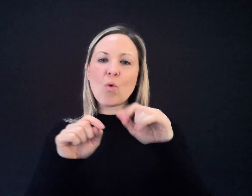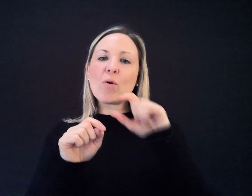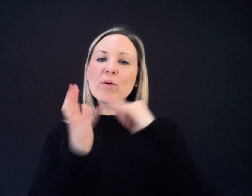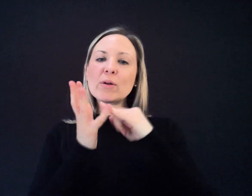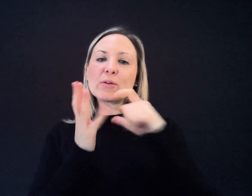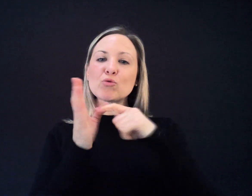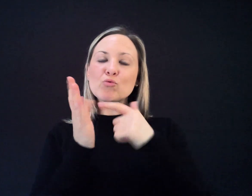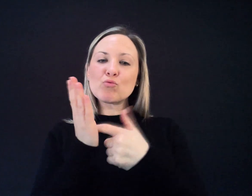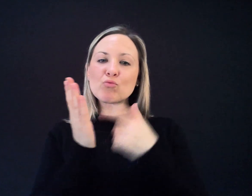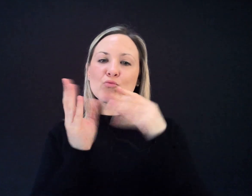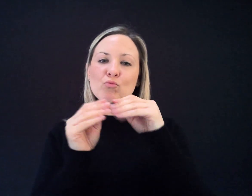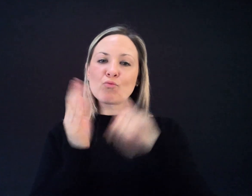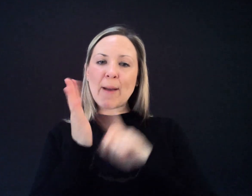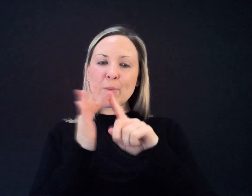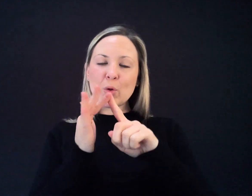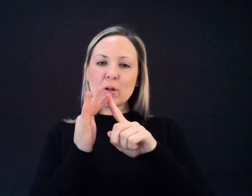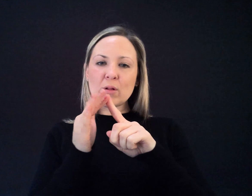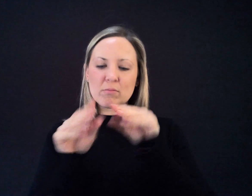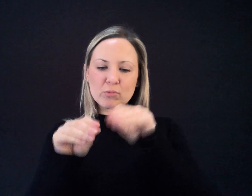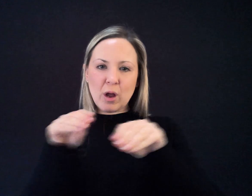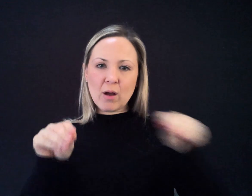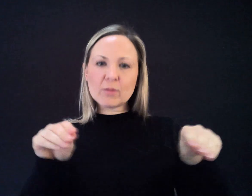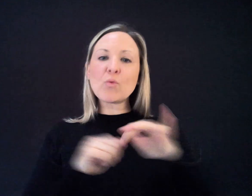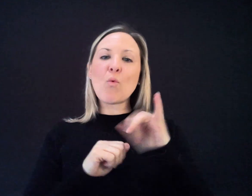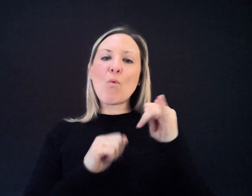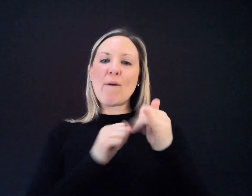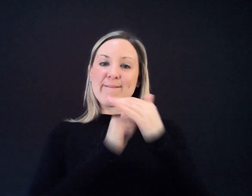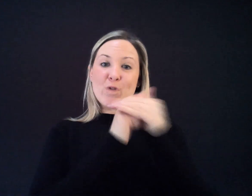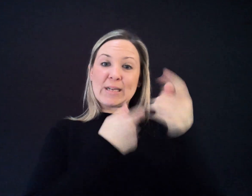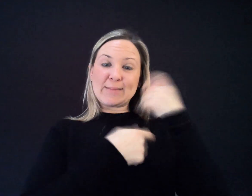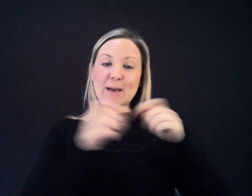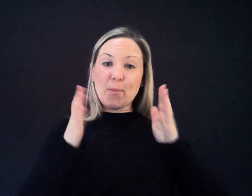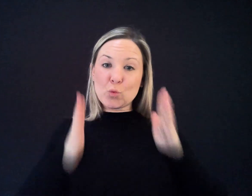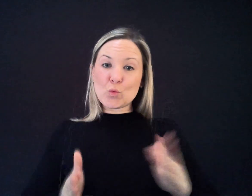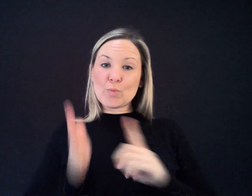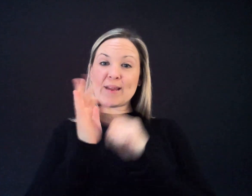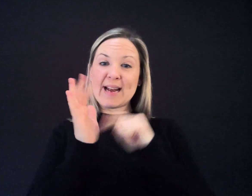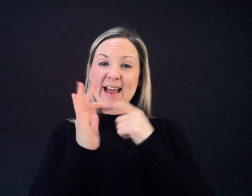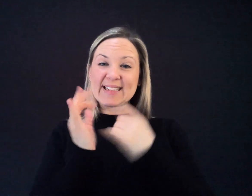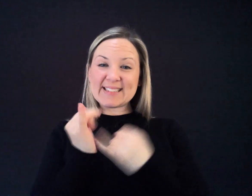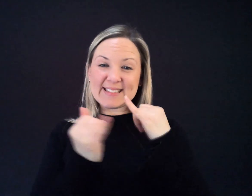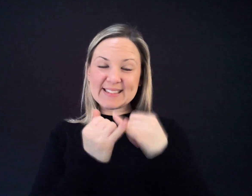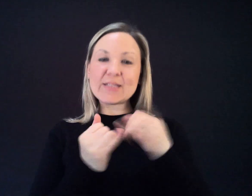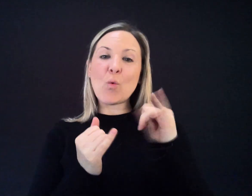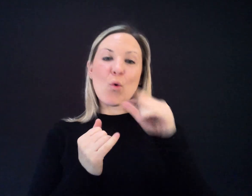Or friends could be the human letters. Or you can write it in sand or in the sky.